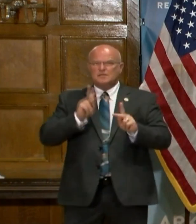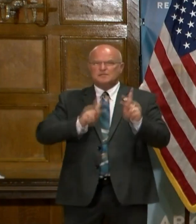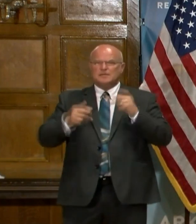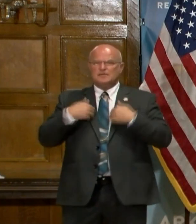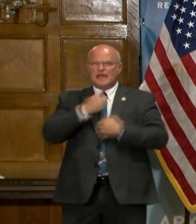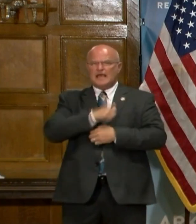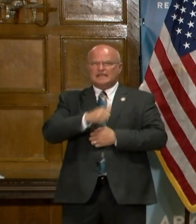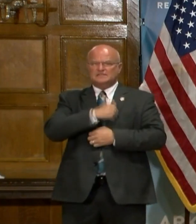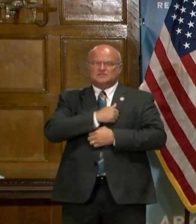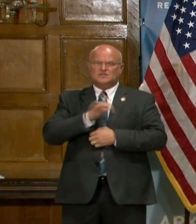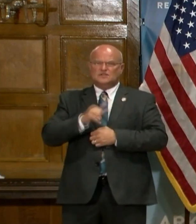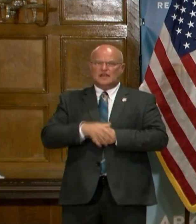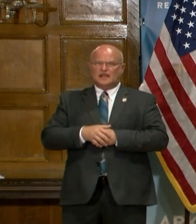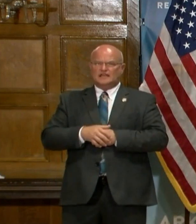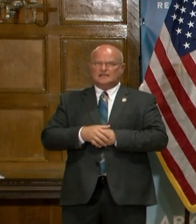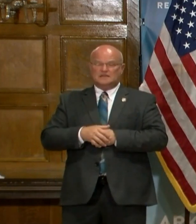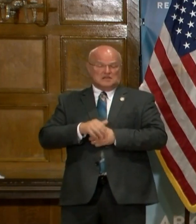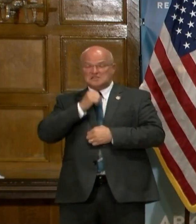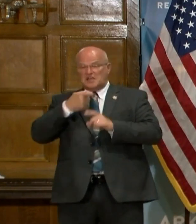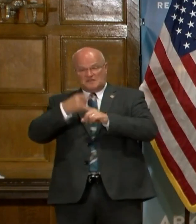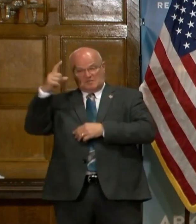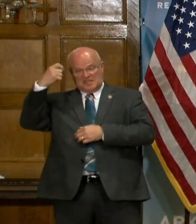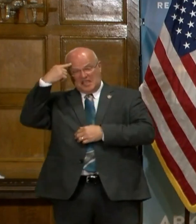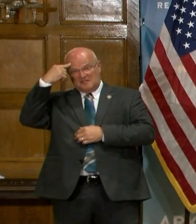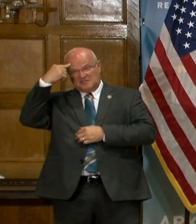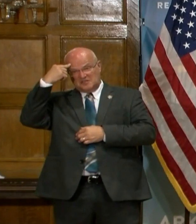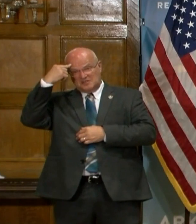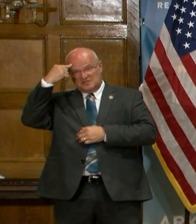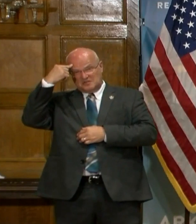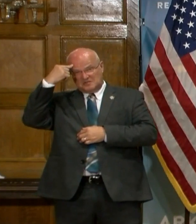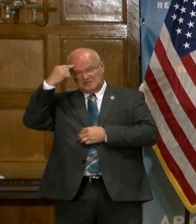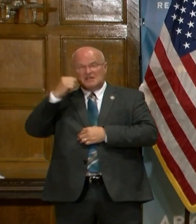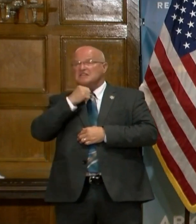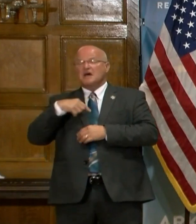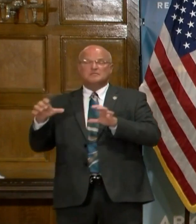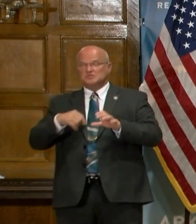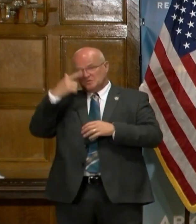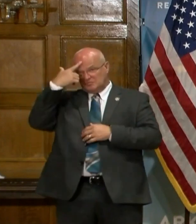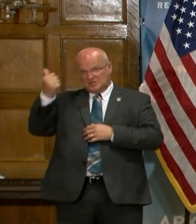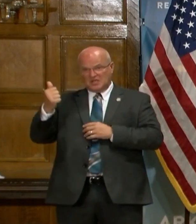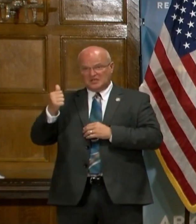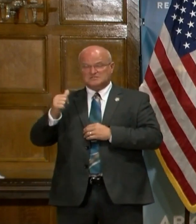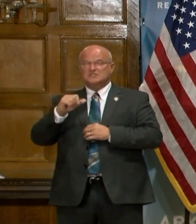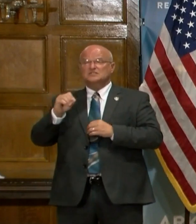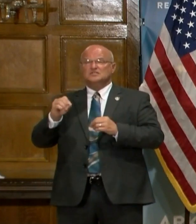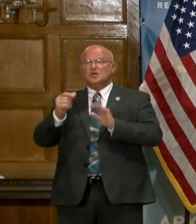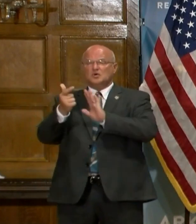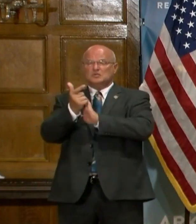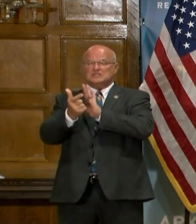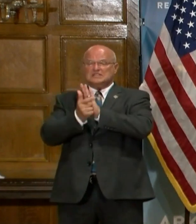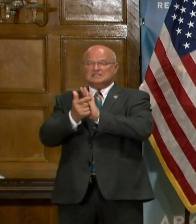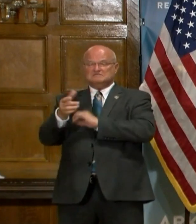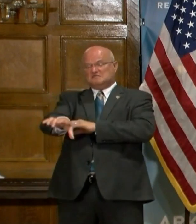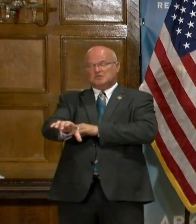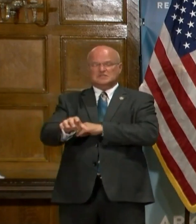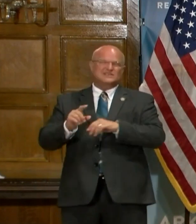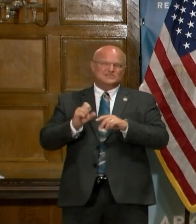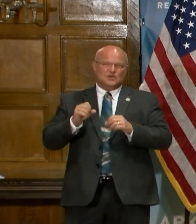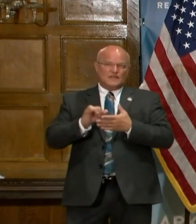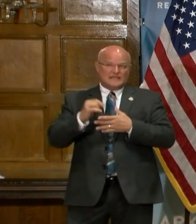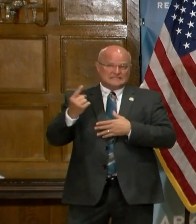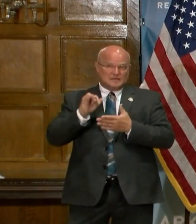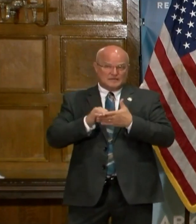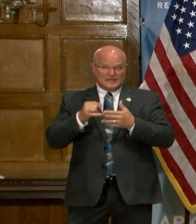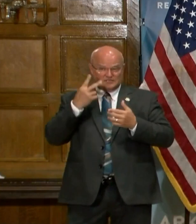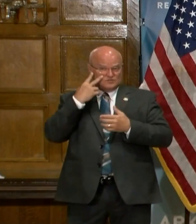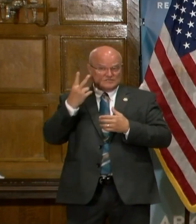the attitude of like, well, if it's not coming from our governor, that's not something I'm going to do because there's no way to like enforce it. So is that not